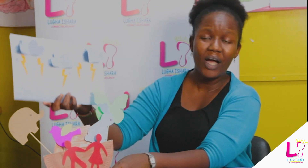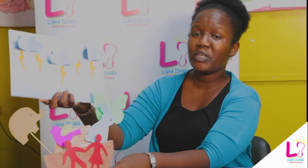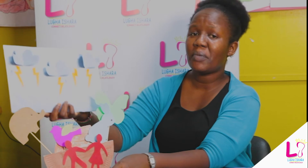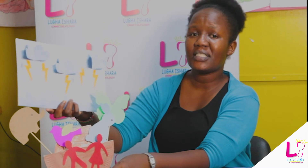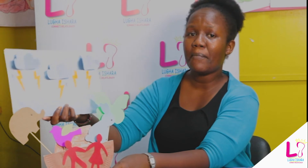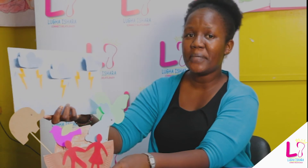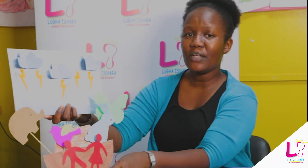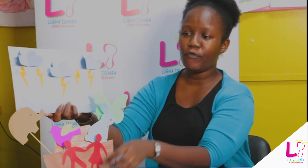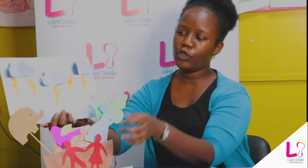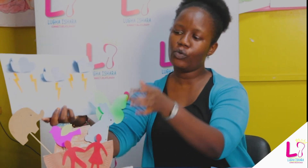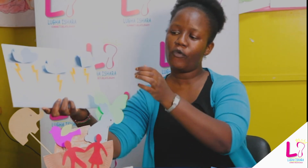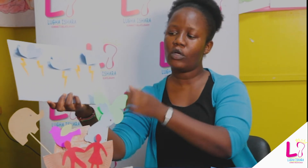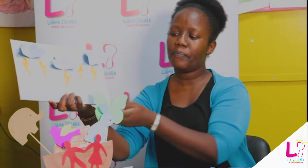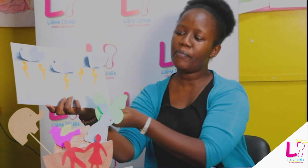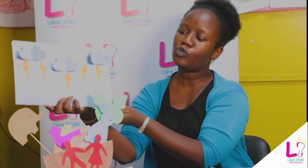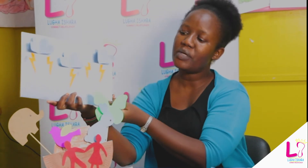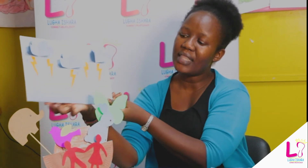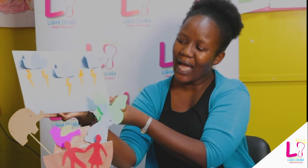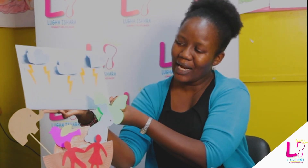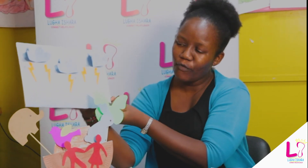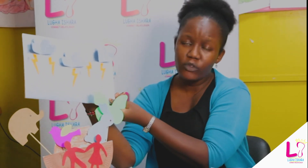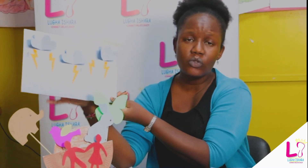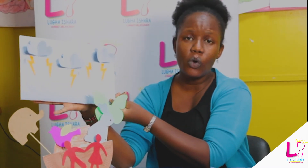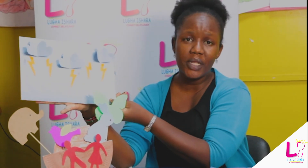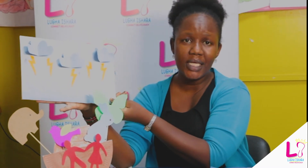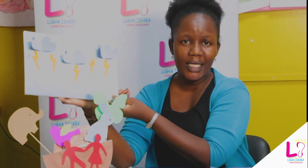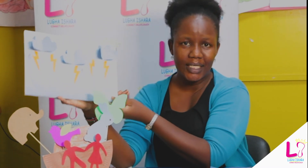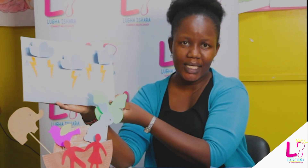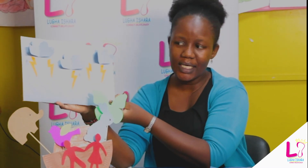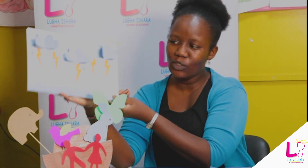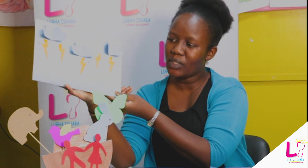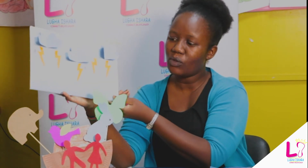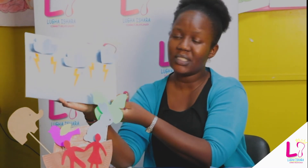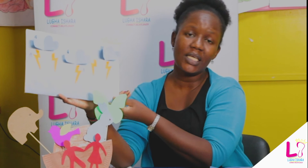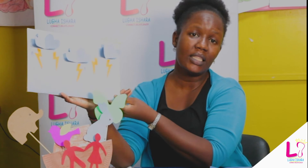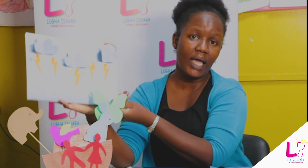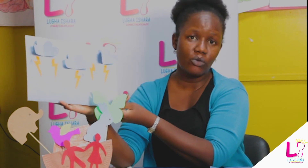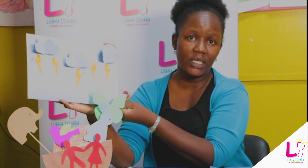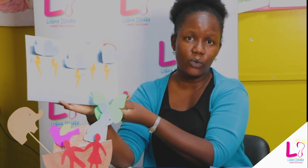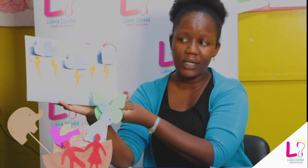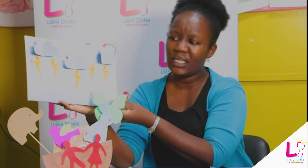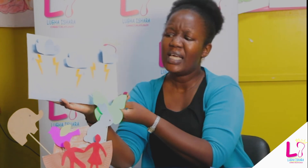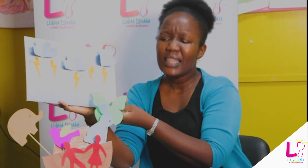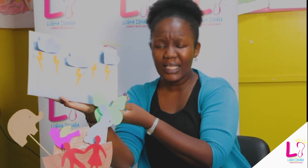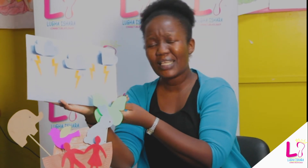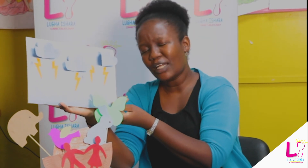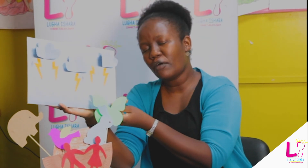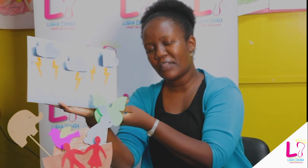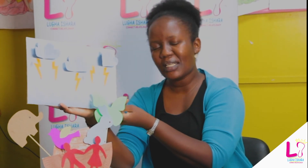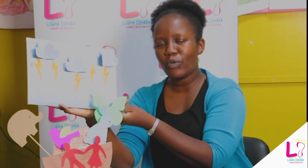it must have been for people to be in the ark for so many days without seeing the outside world. Kind of the same way that